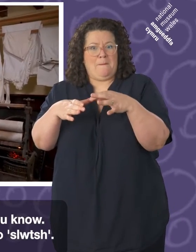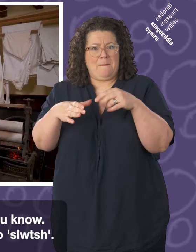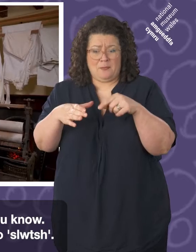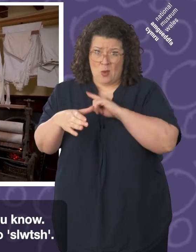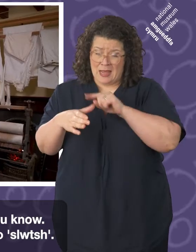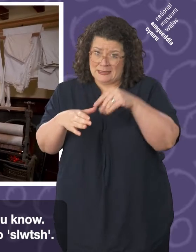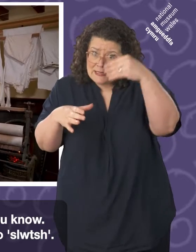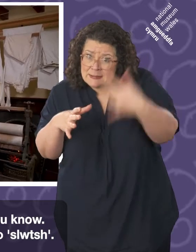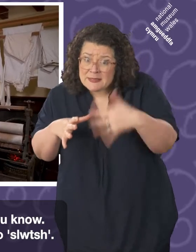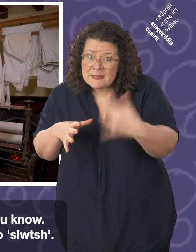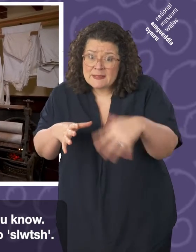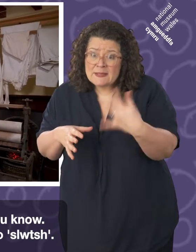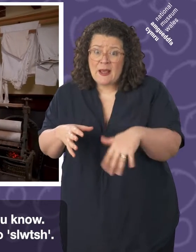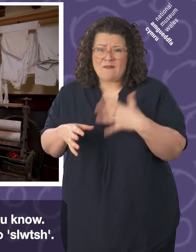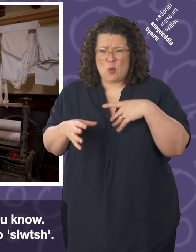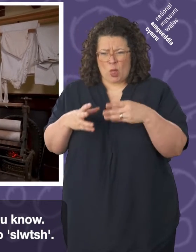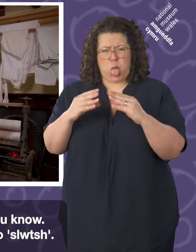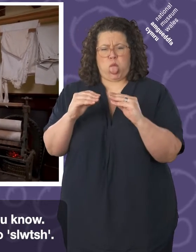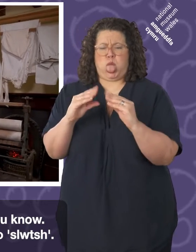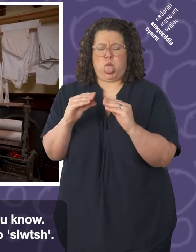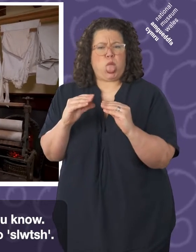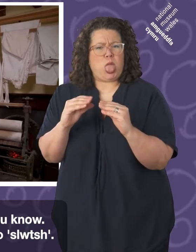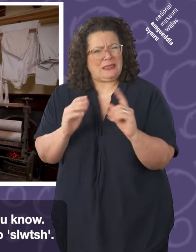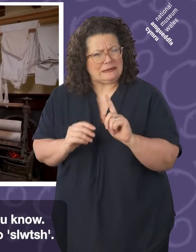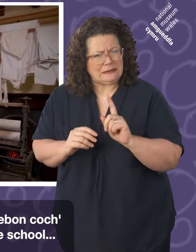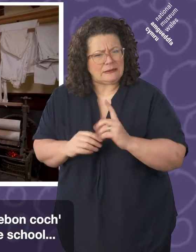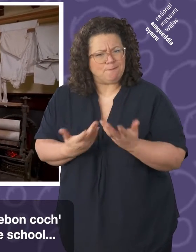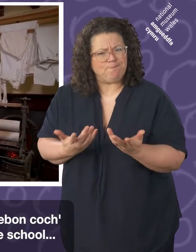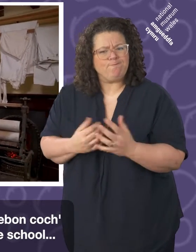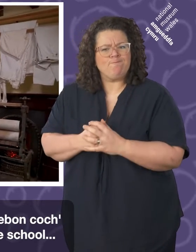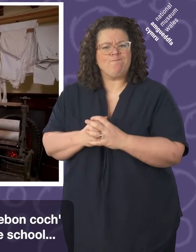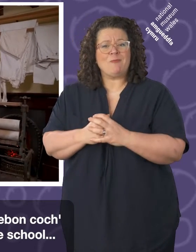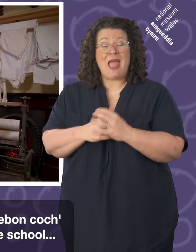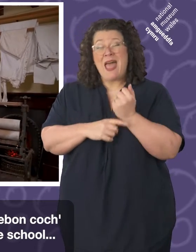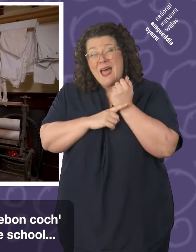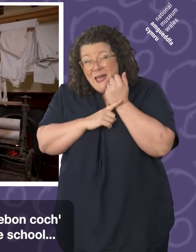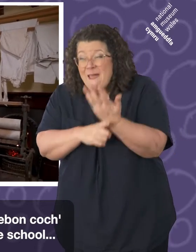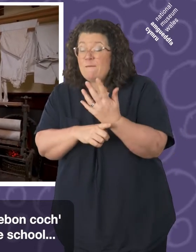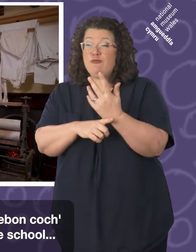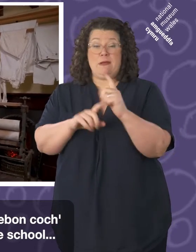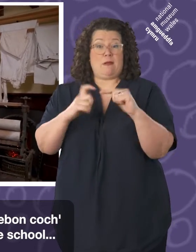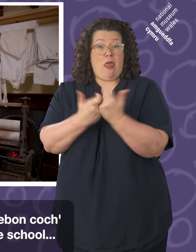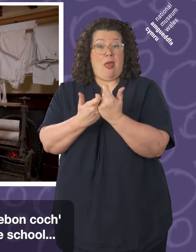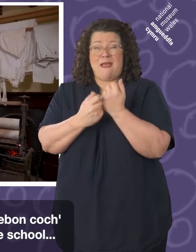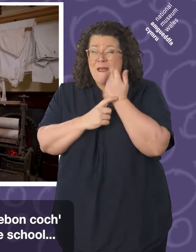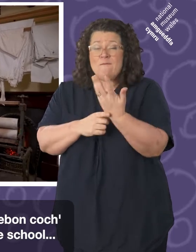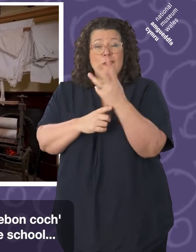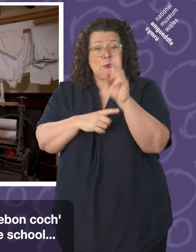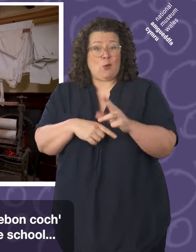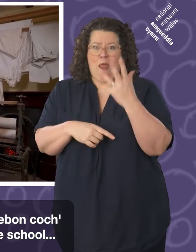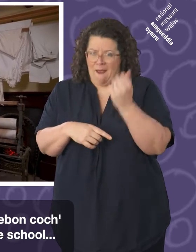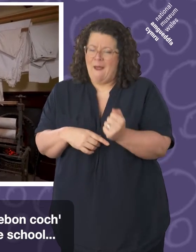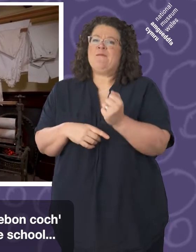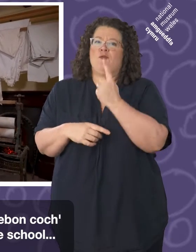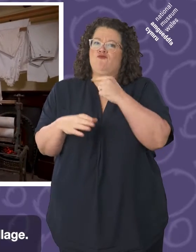It's expensive, you know. I don't want it to go sludge. There's a lump of sip-on koch in every